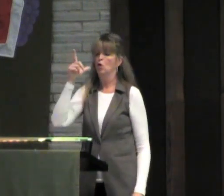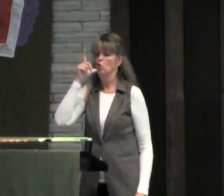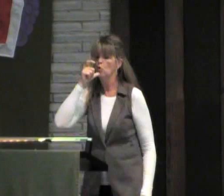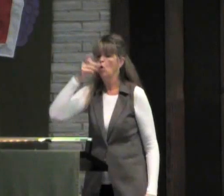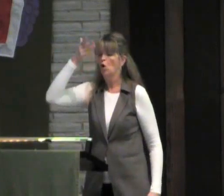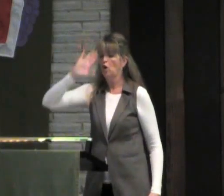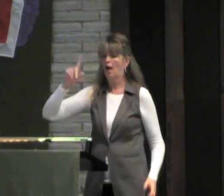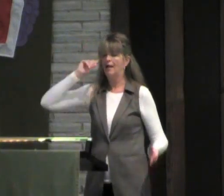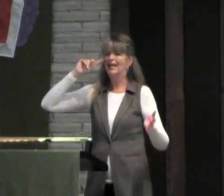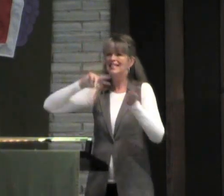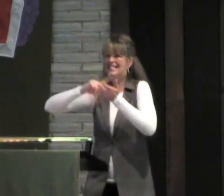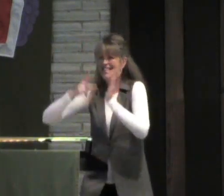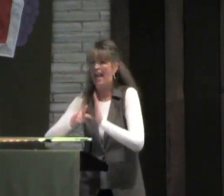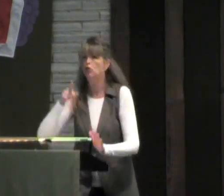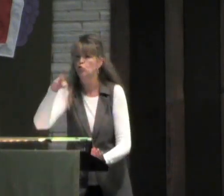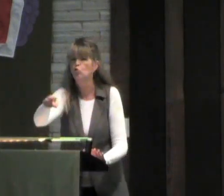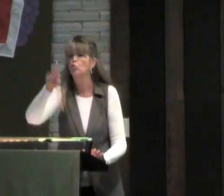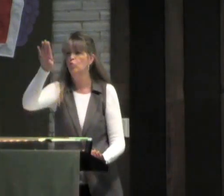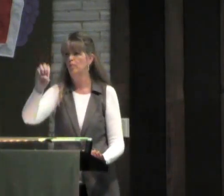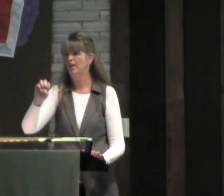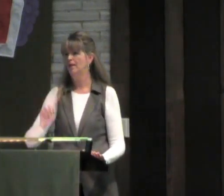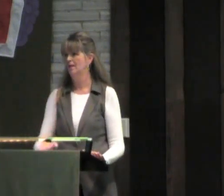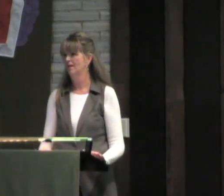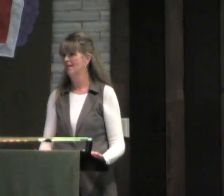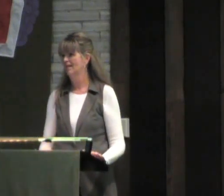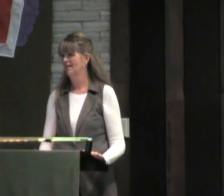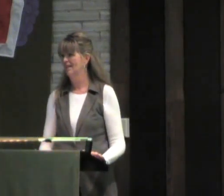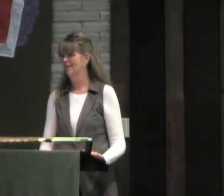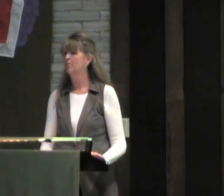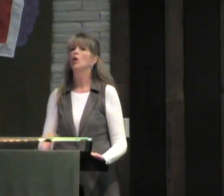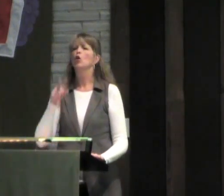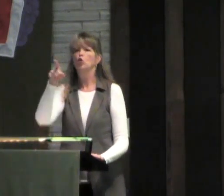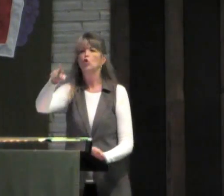So we need to improve and do what God intended for you to be.